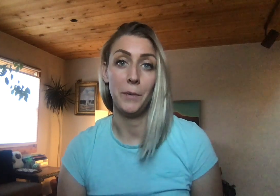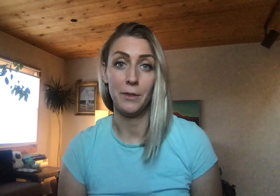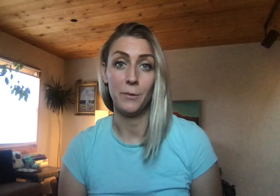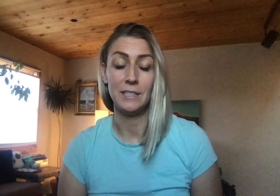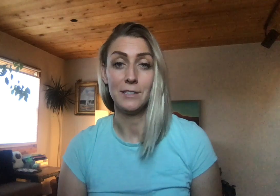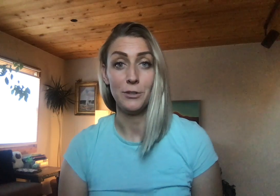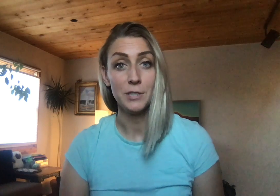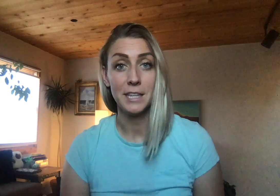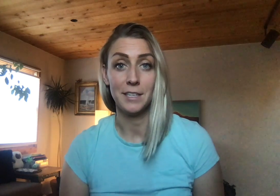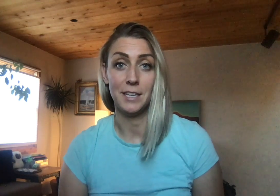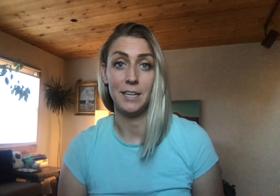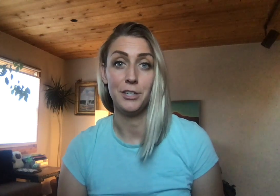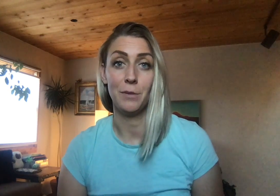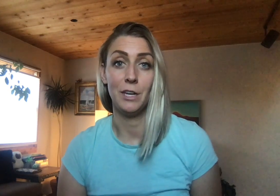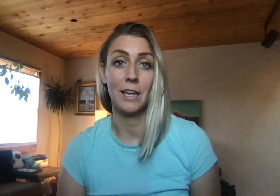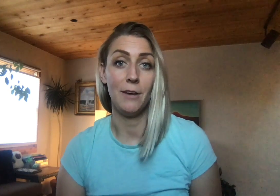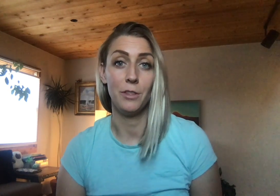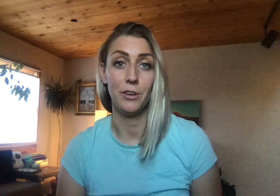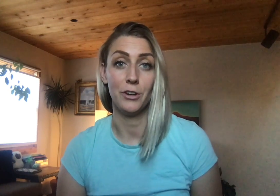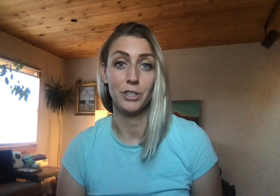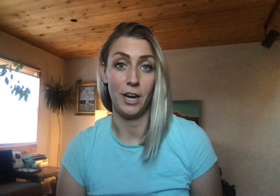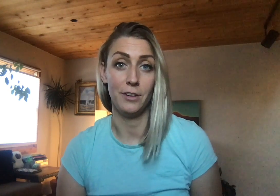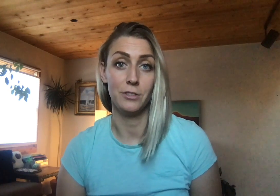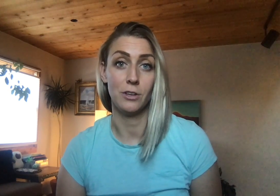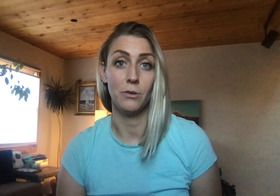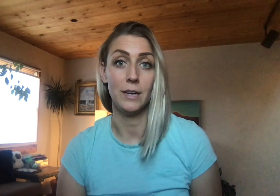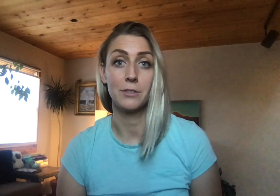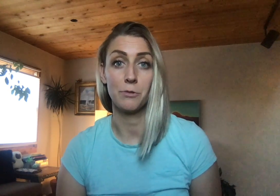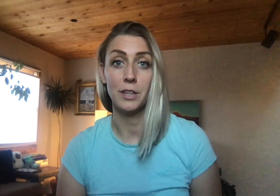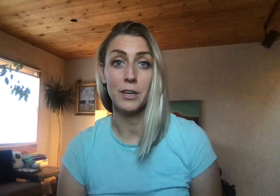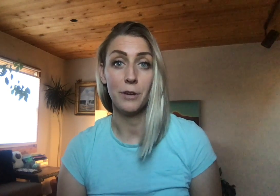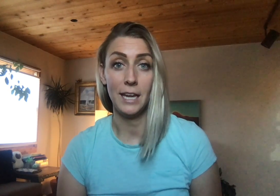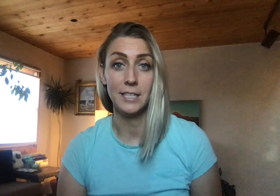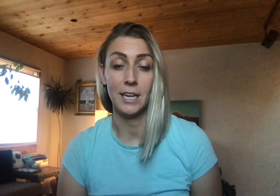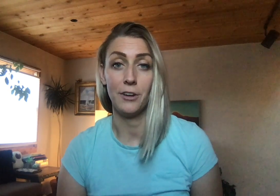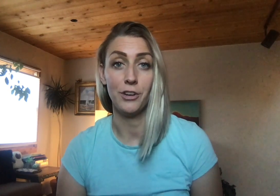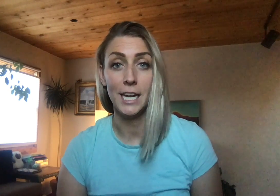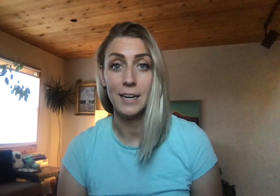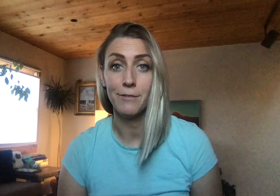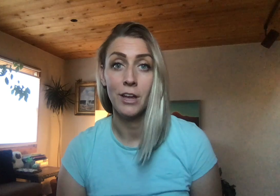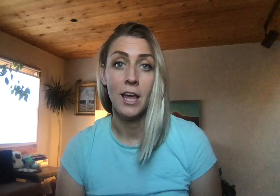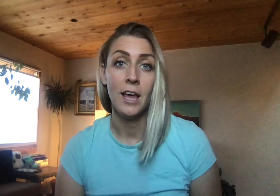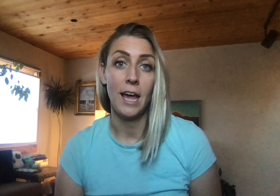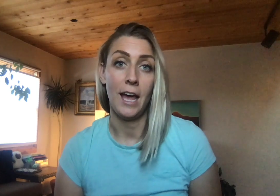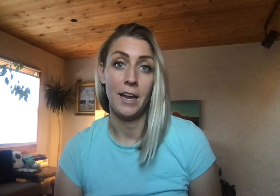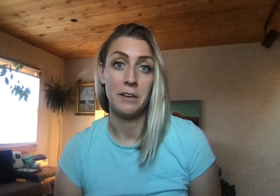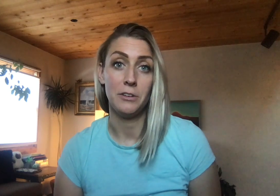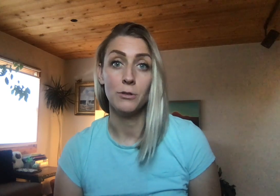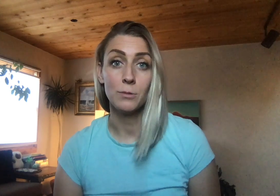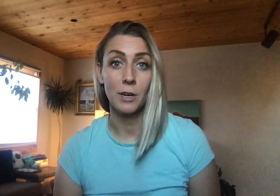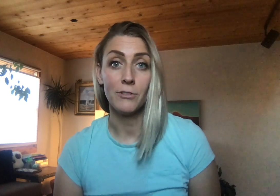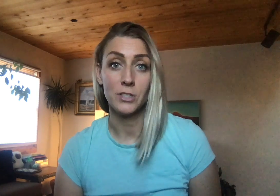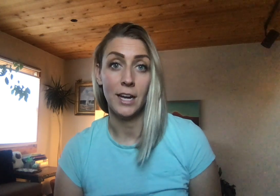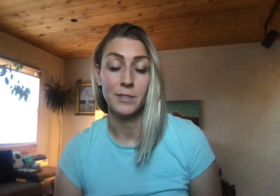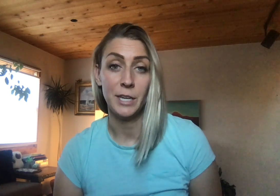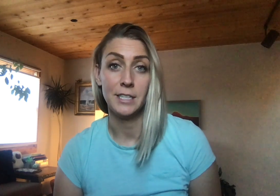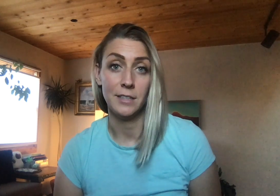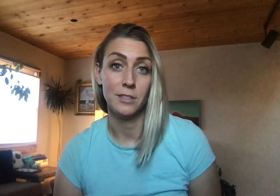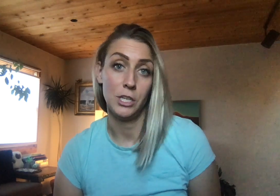ones using the sign to communicate with your child, so it's really okay to get creative and use whatever signs make sense to you